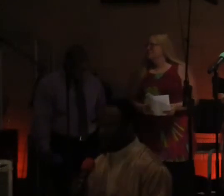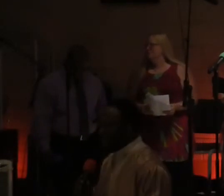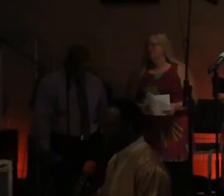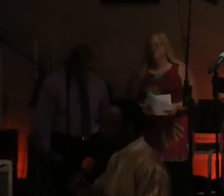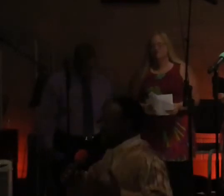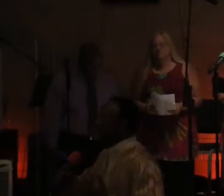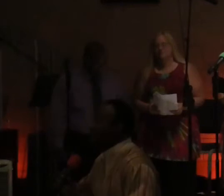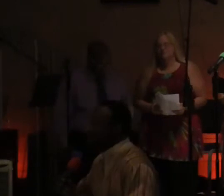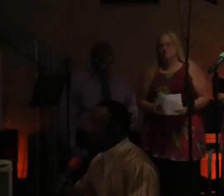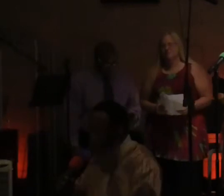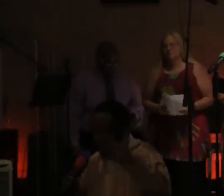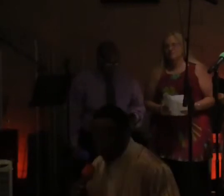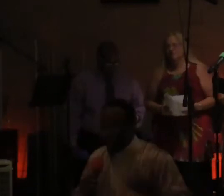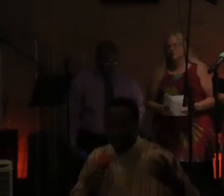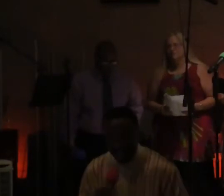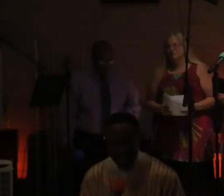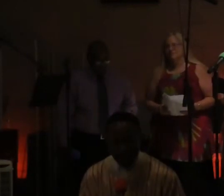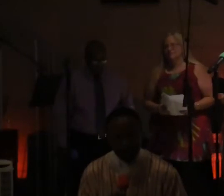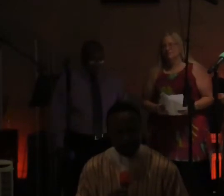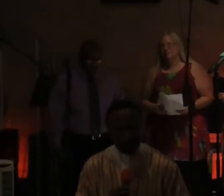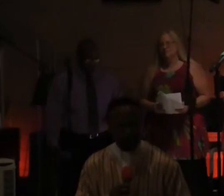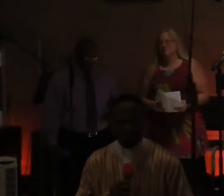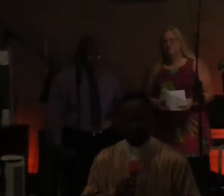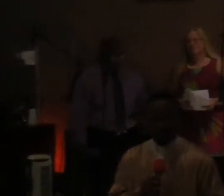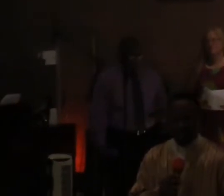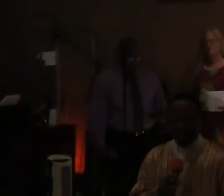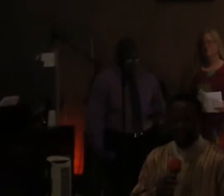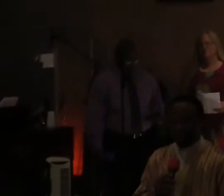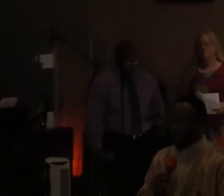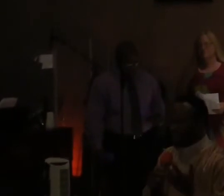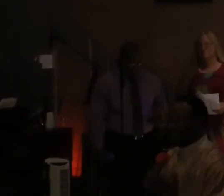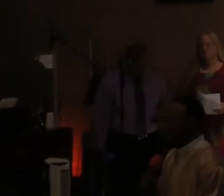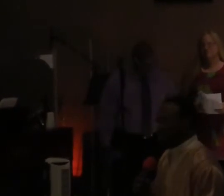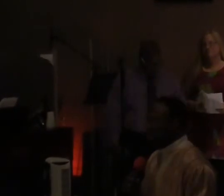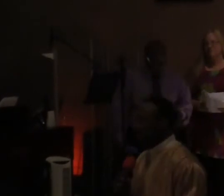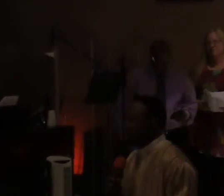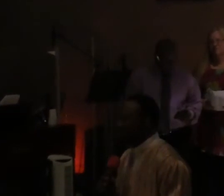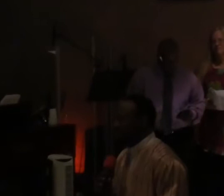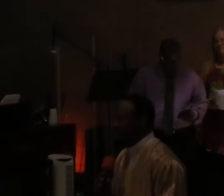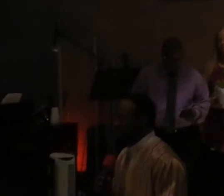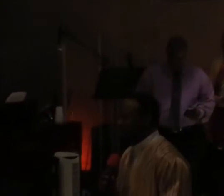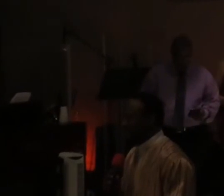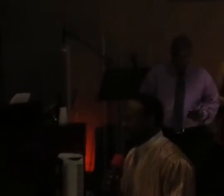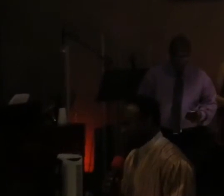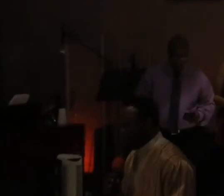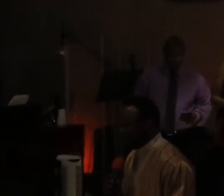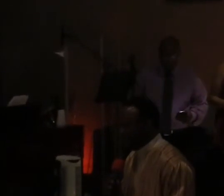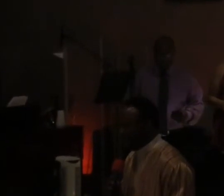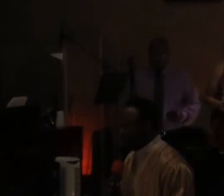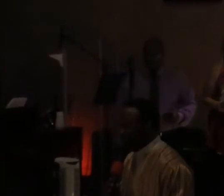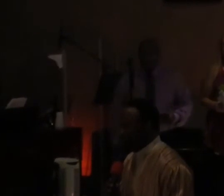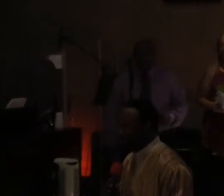Whoever, whatever, however, we're here. And there is nothing that can tear